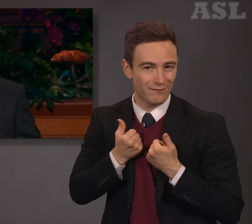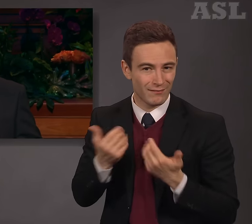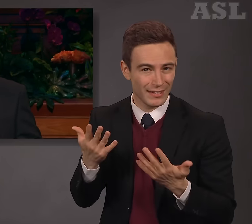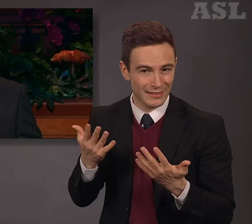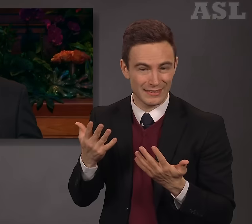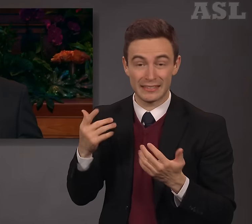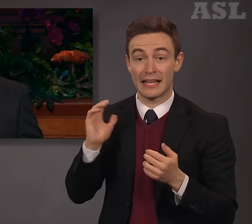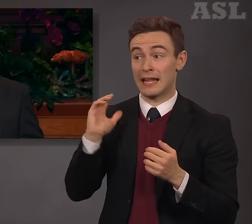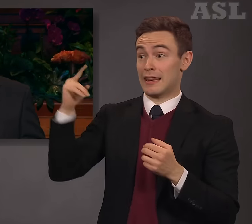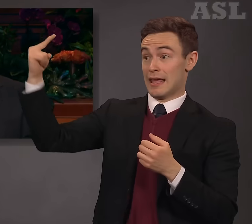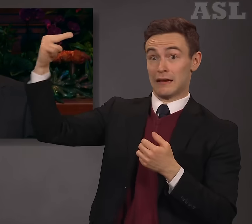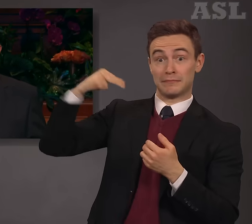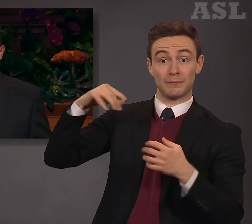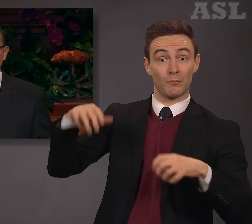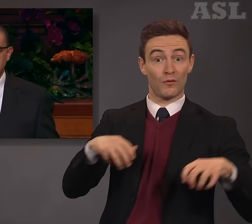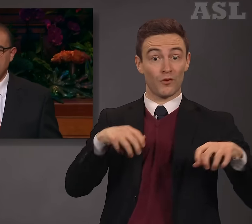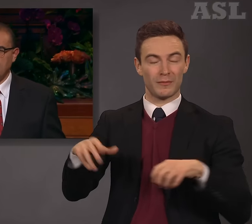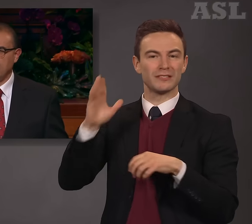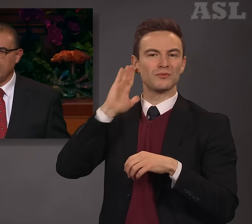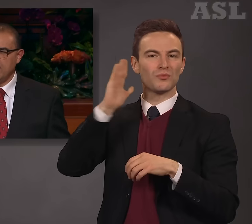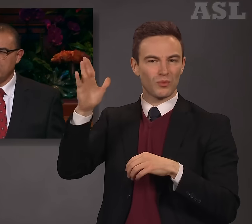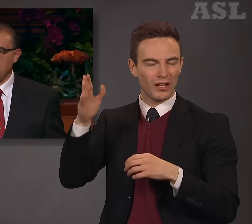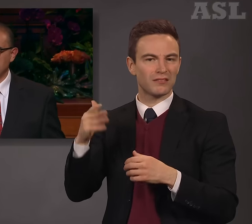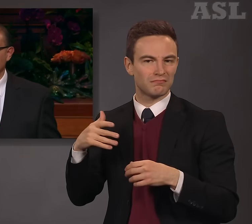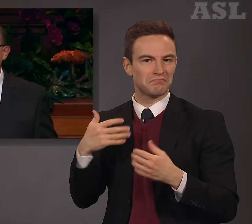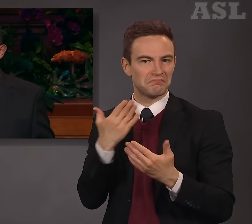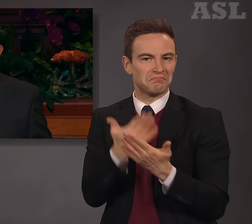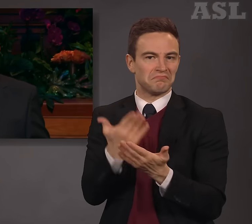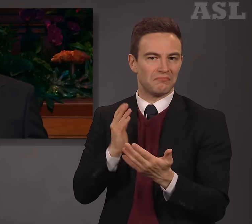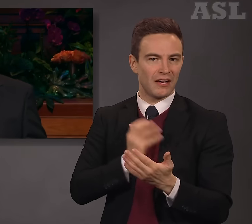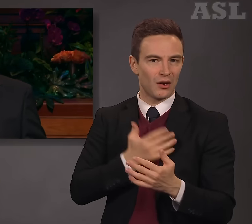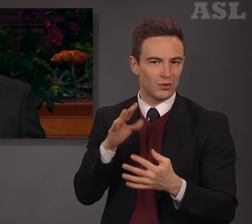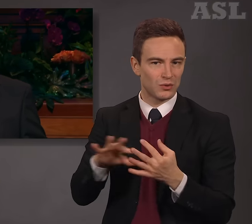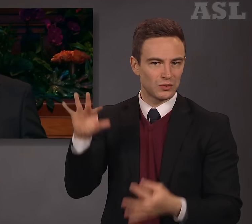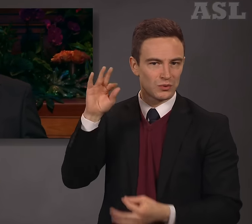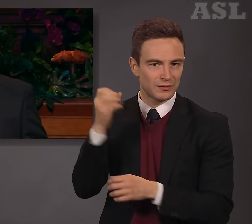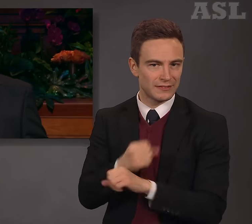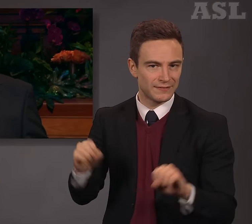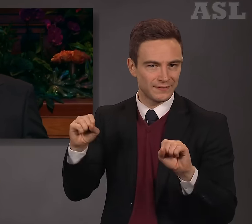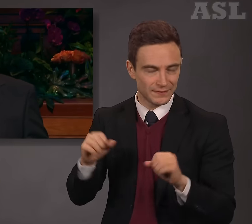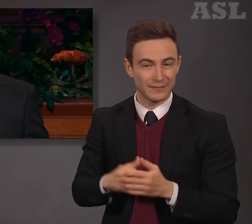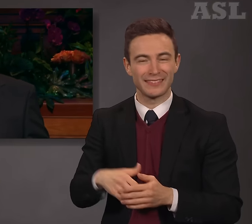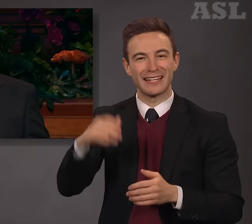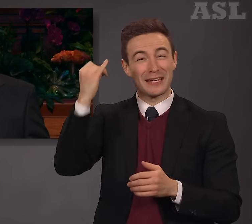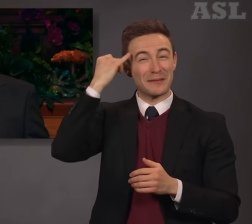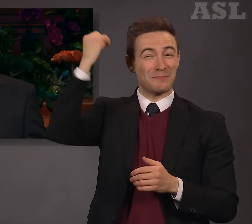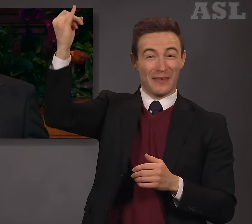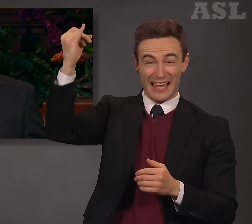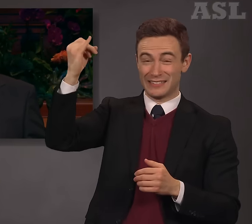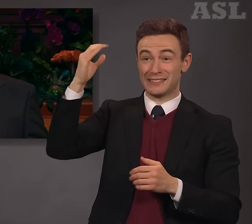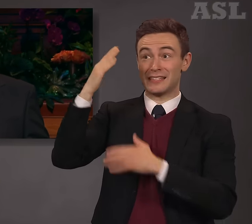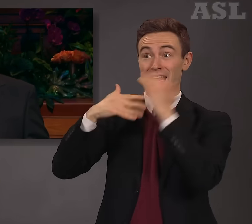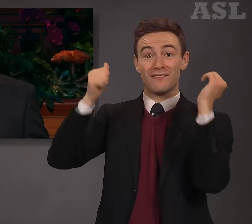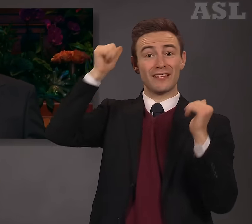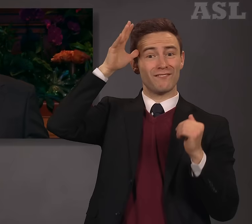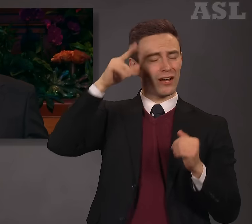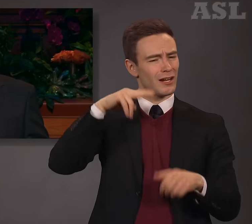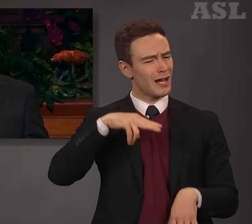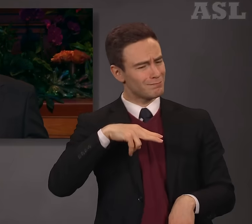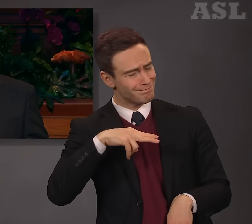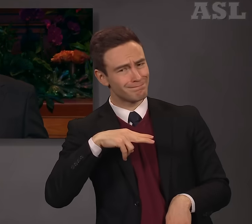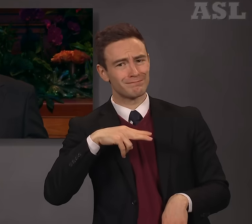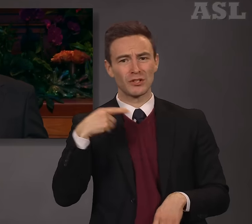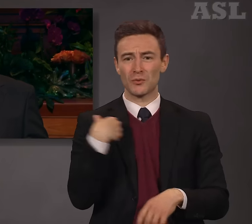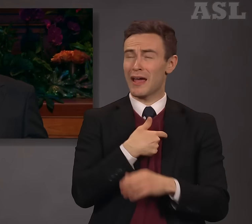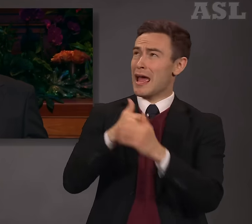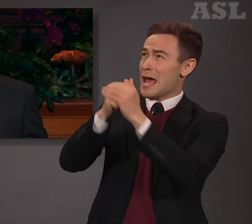the welfare of our souls. Imagine the feelings of Heavenly Father when in each prayer we make a supplication in the name of